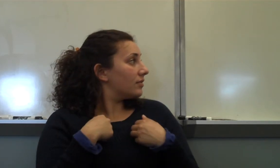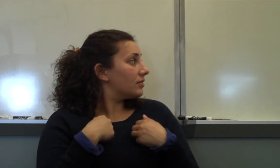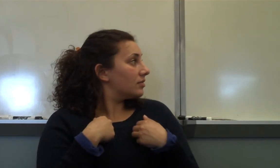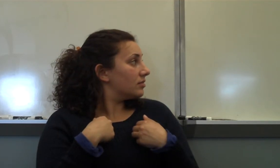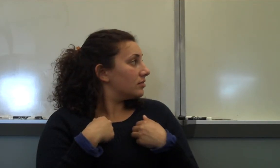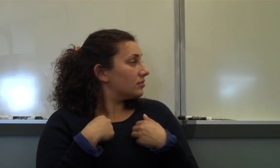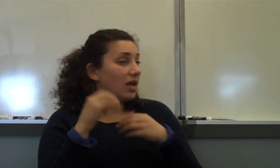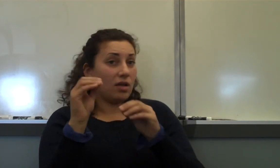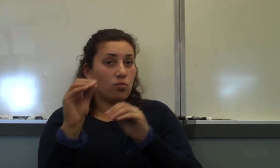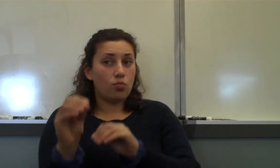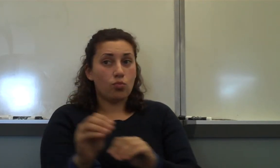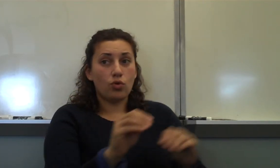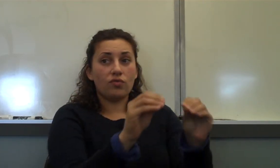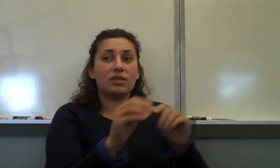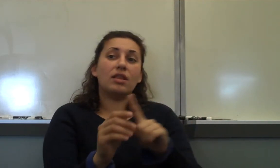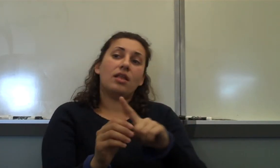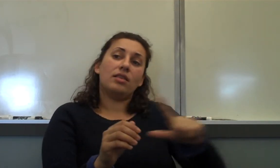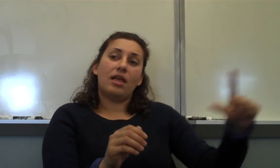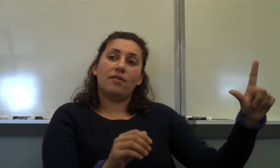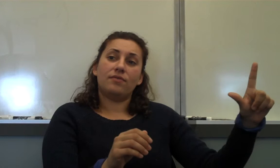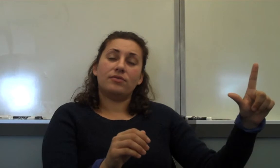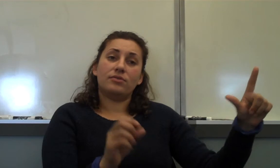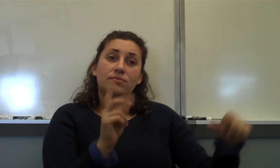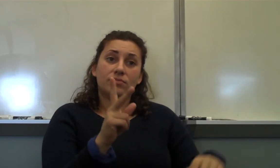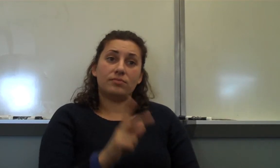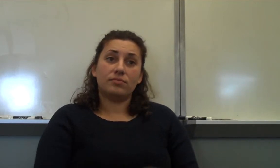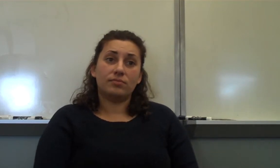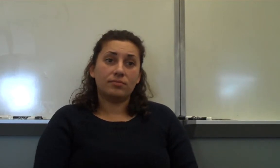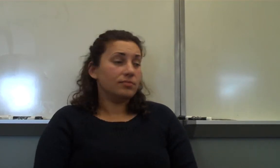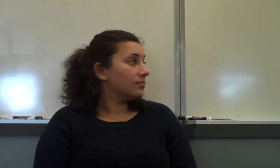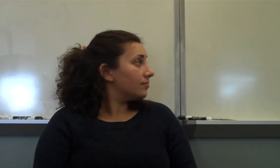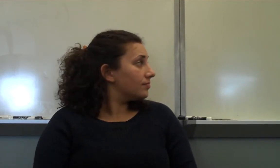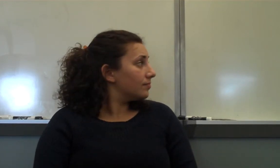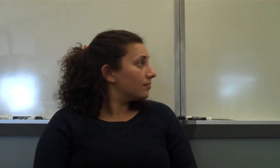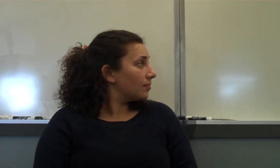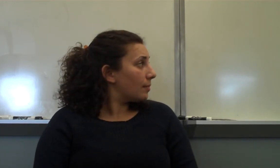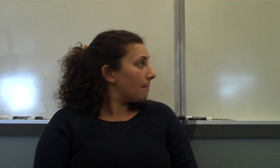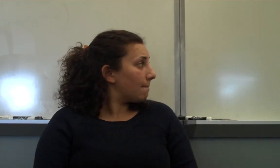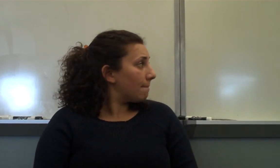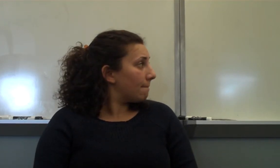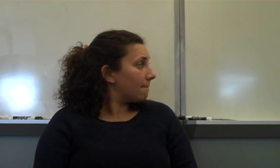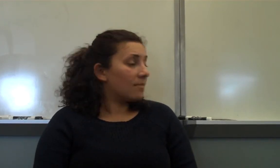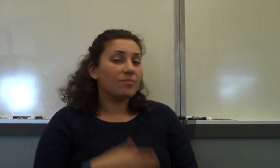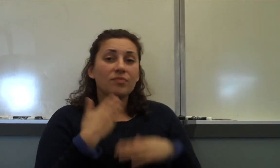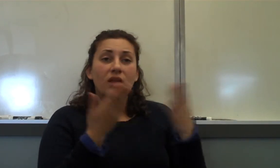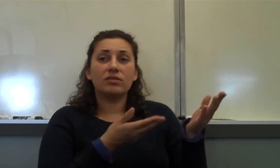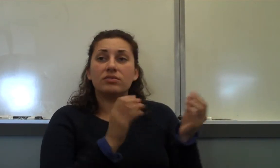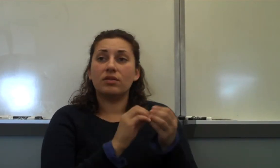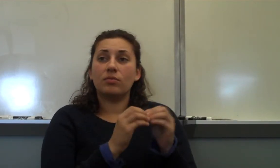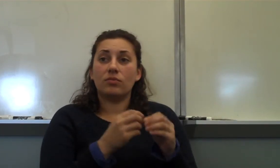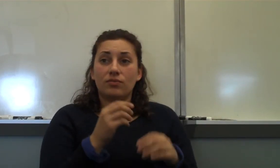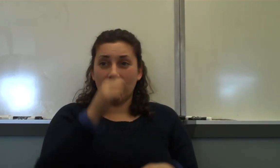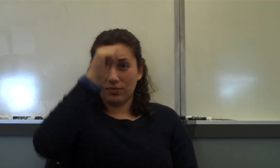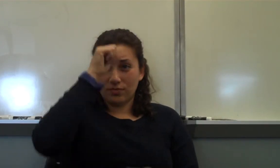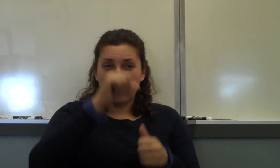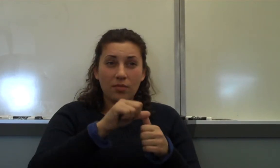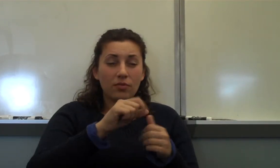it to the left over there. And there it was. I started with 2.7, moved it 2 to the left. There